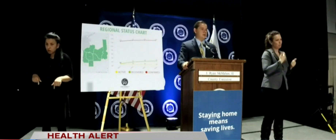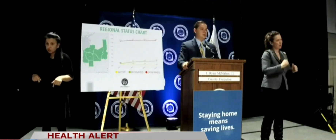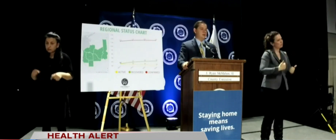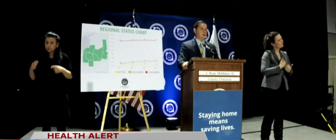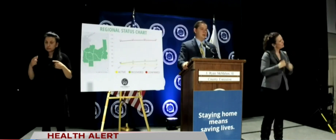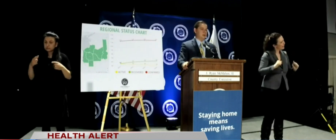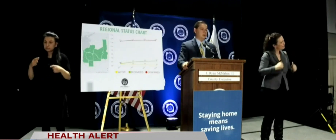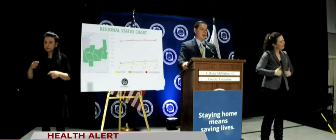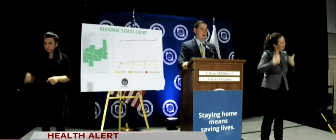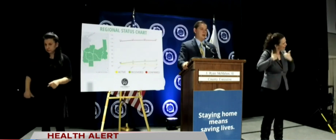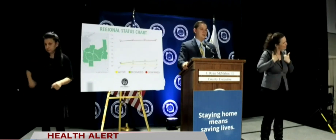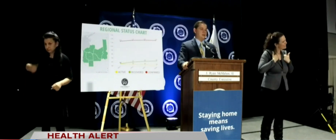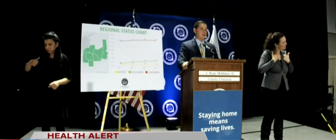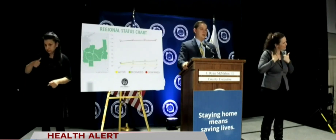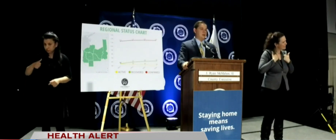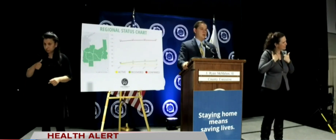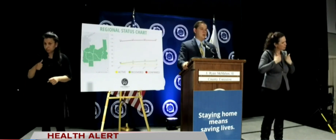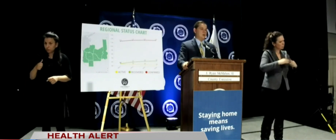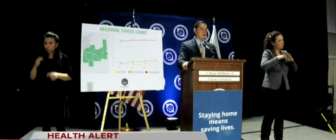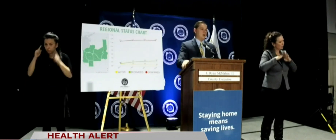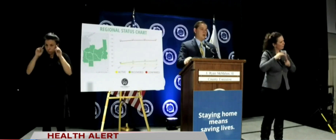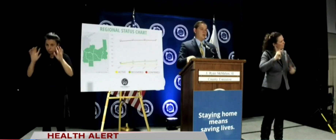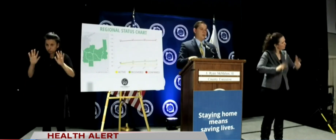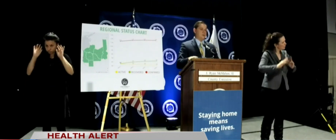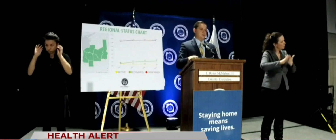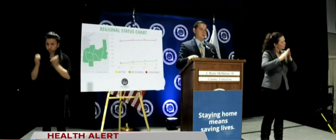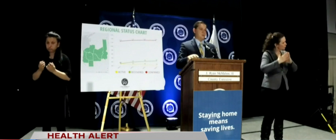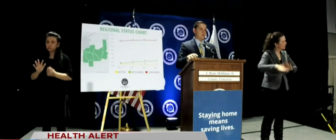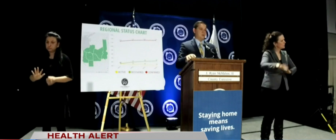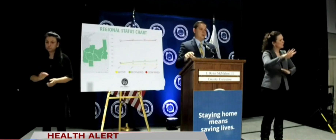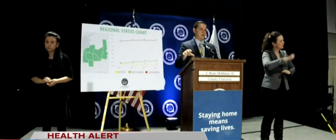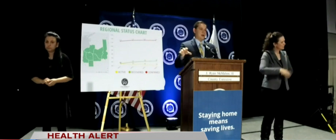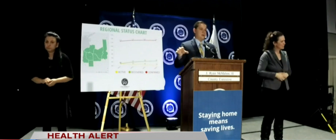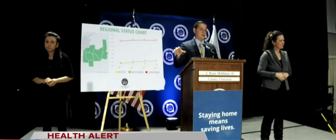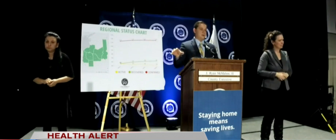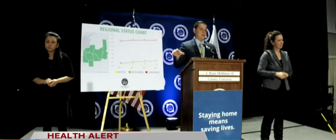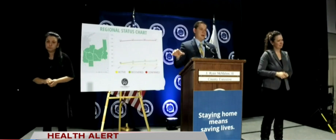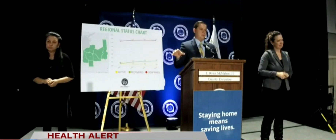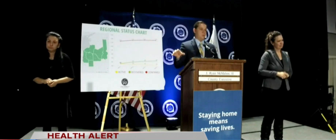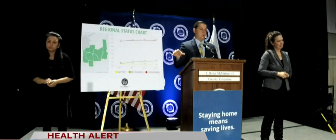And certainly I think all of this, when you're looking